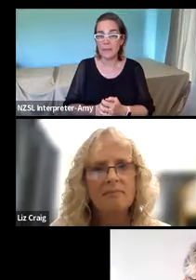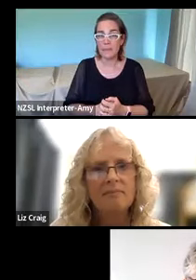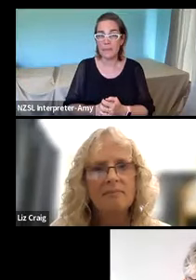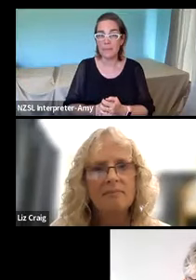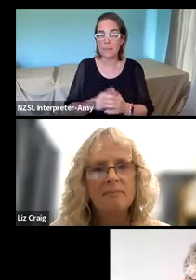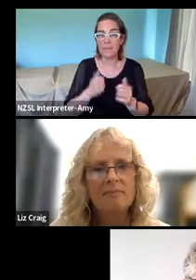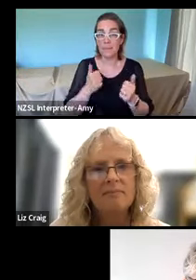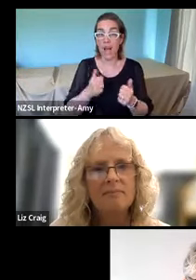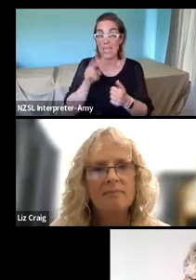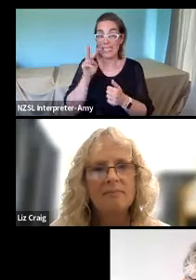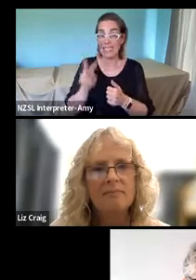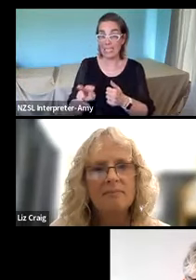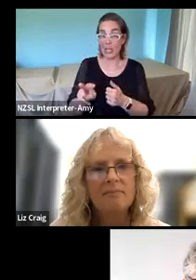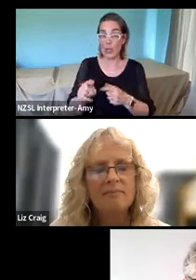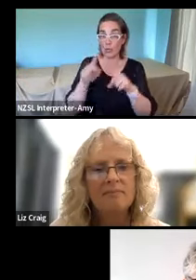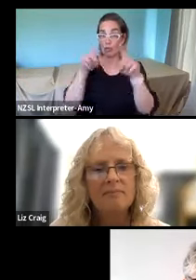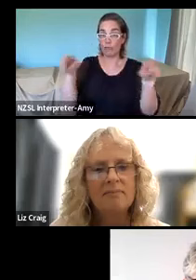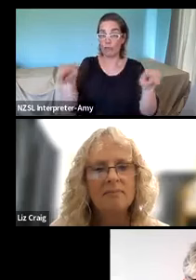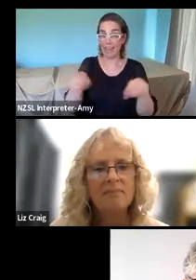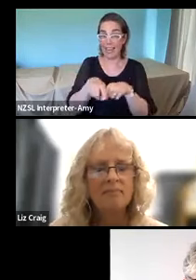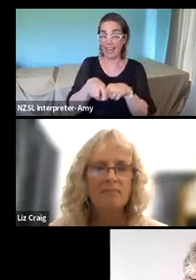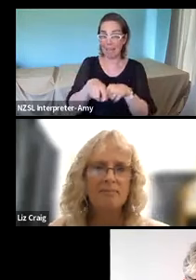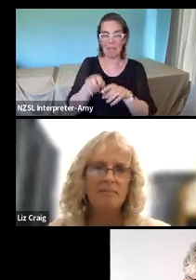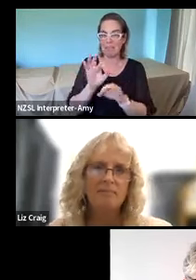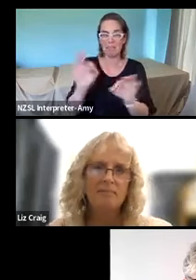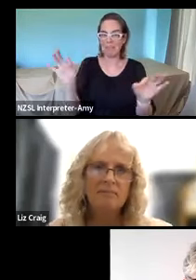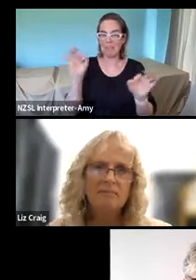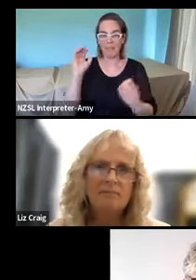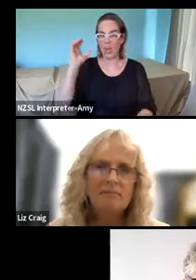Right, I can see you're on screen.